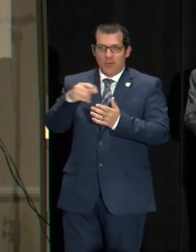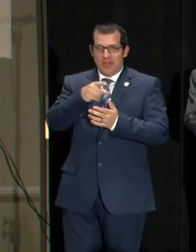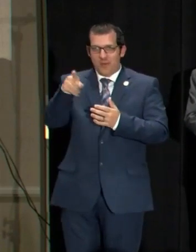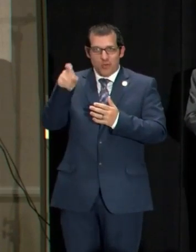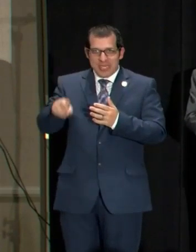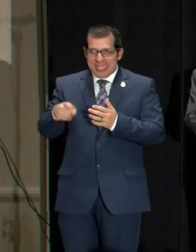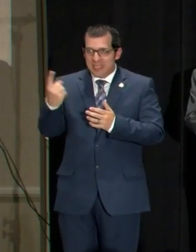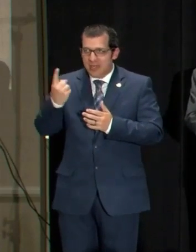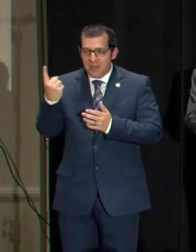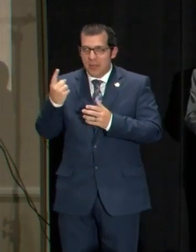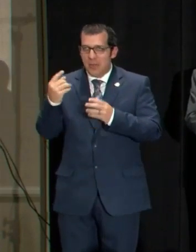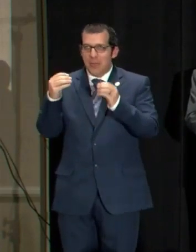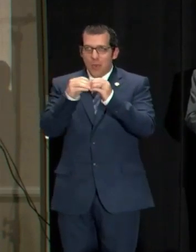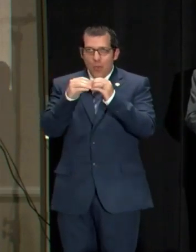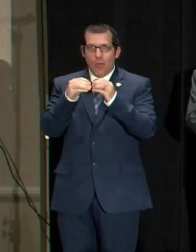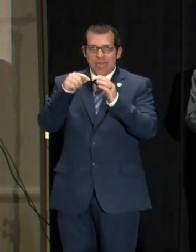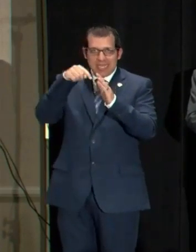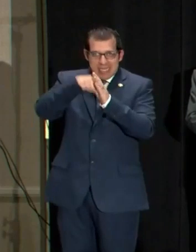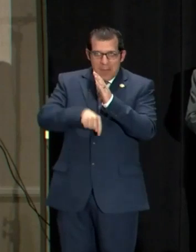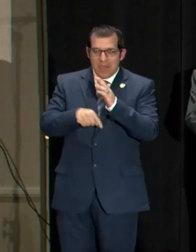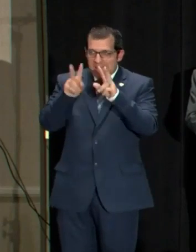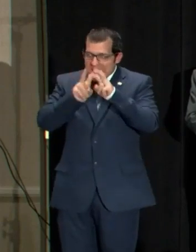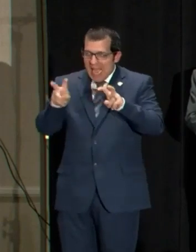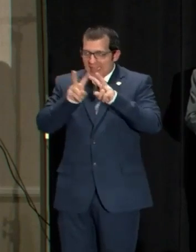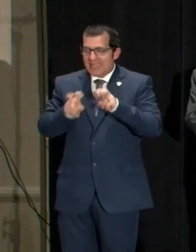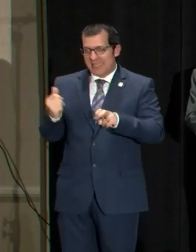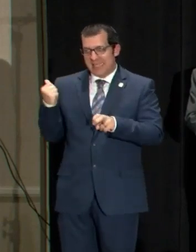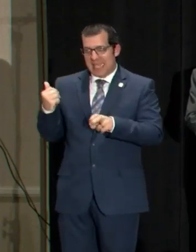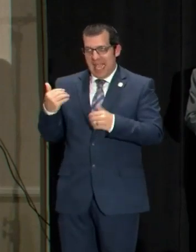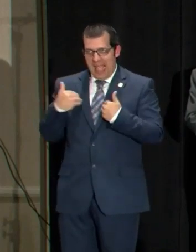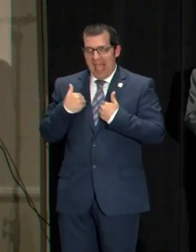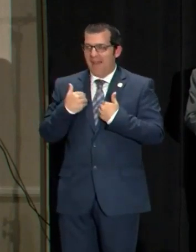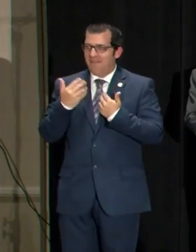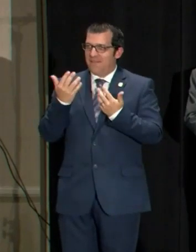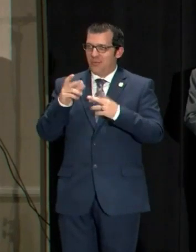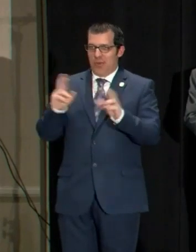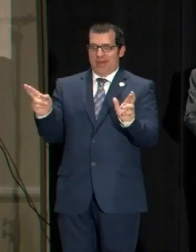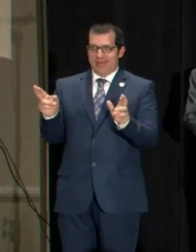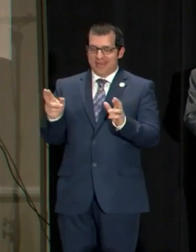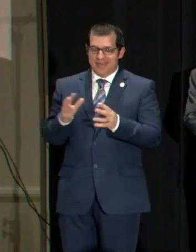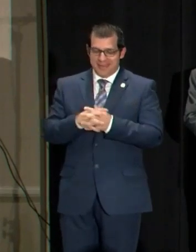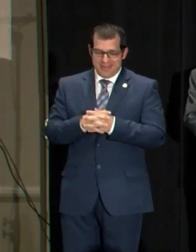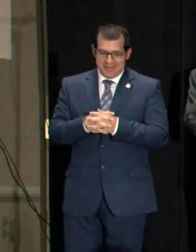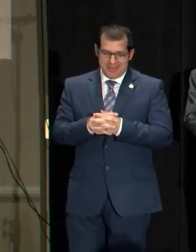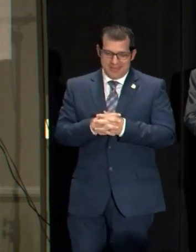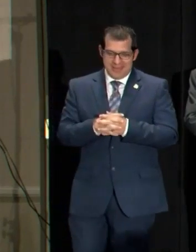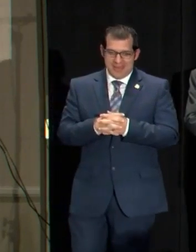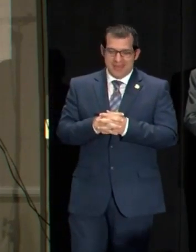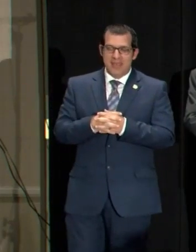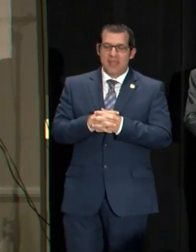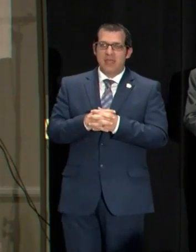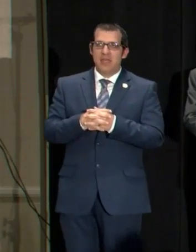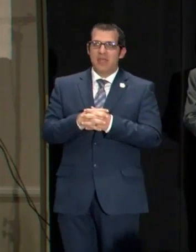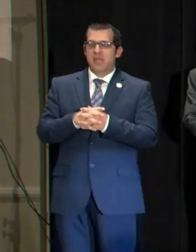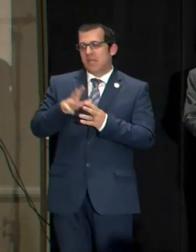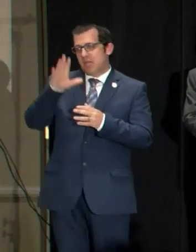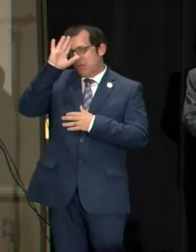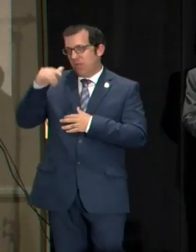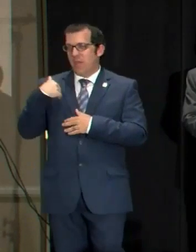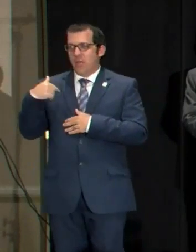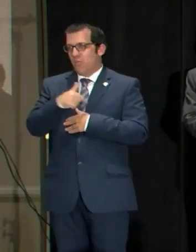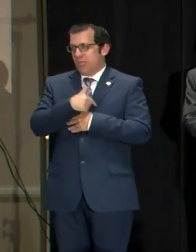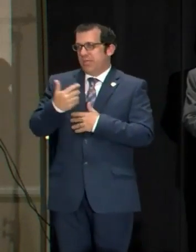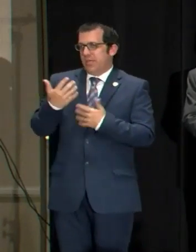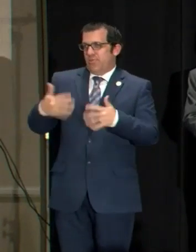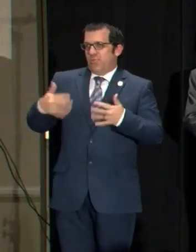you need anything more in-depth analysis, he's got it very handy. I know we spent a lot of time talking